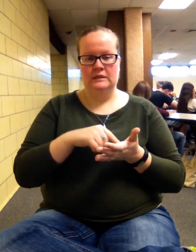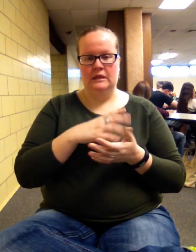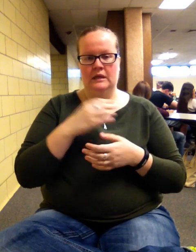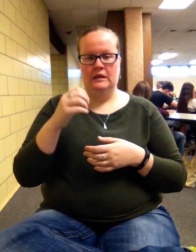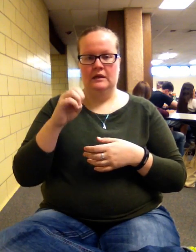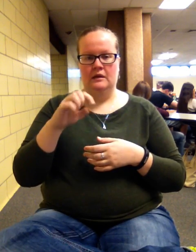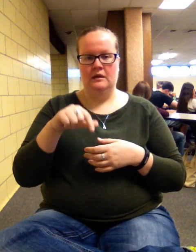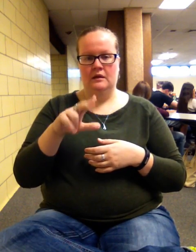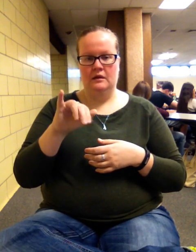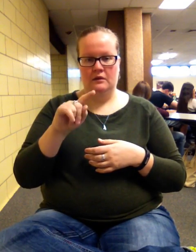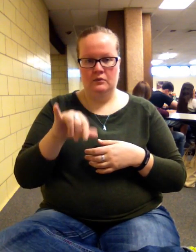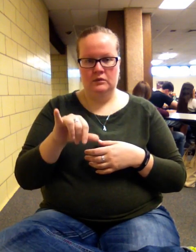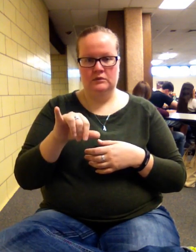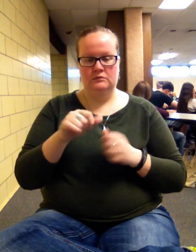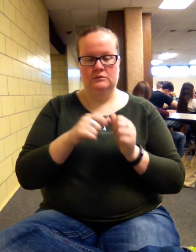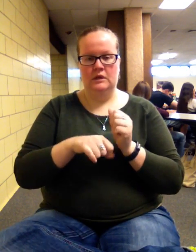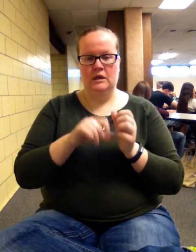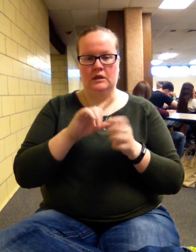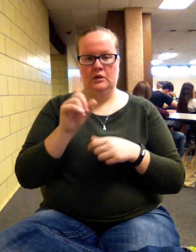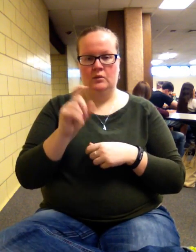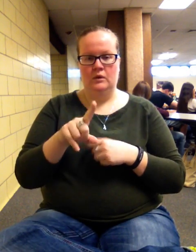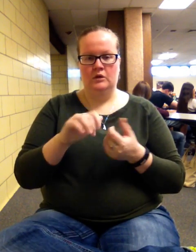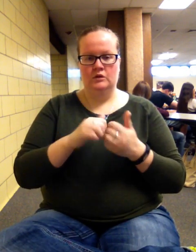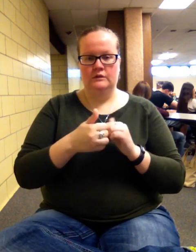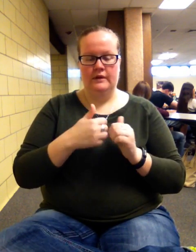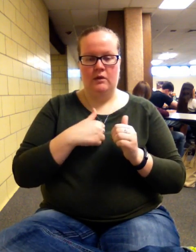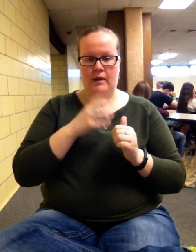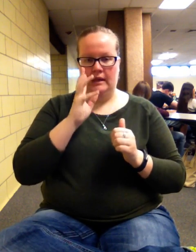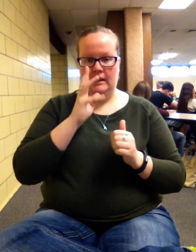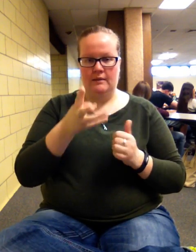Any questions on how I came up with the weights?